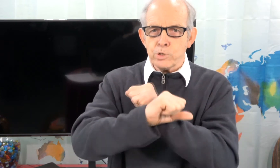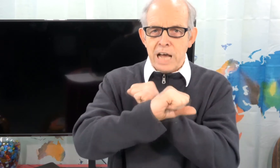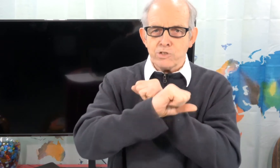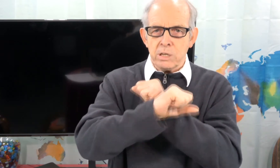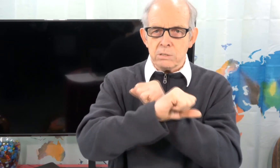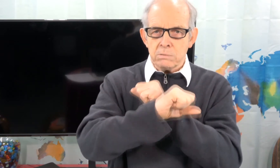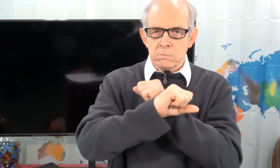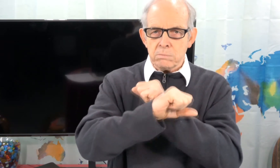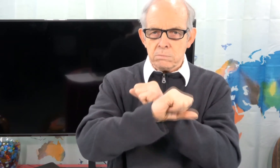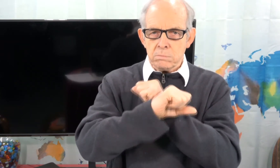protection.